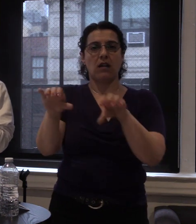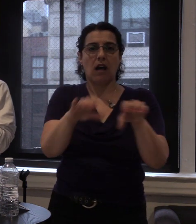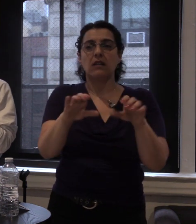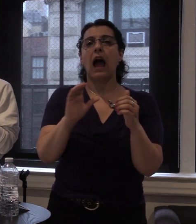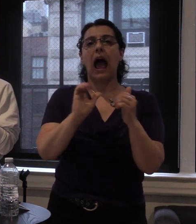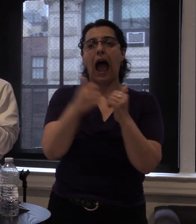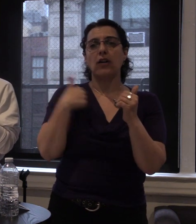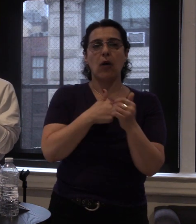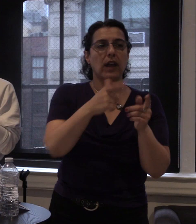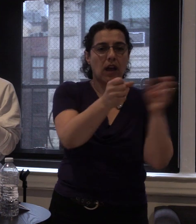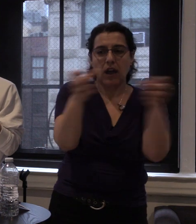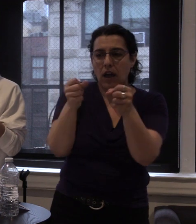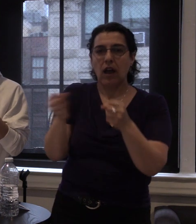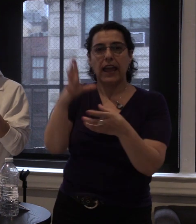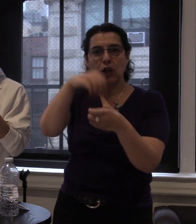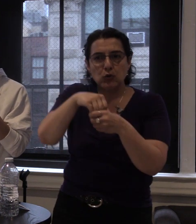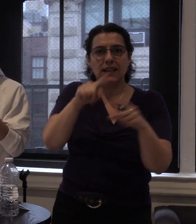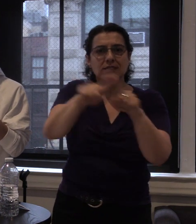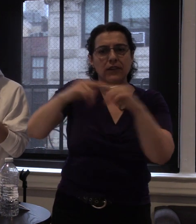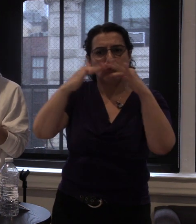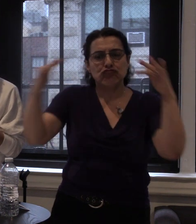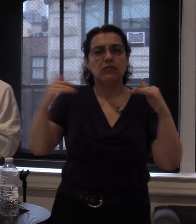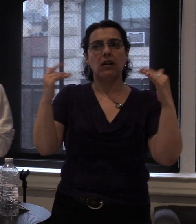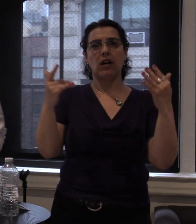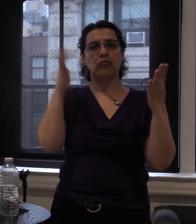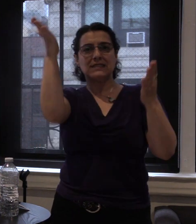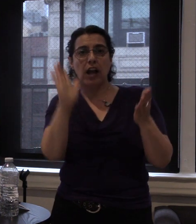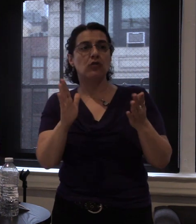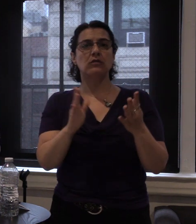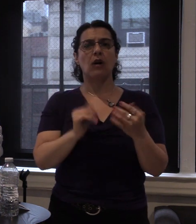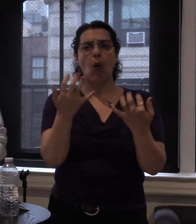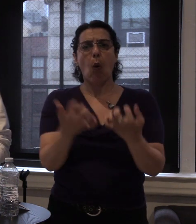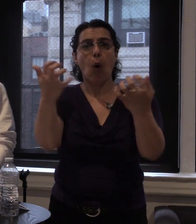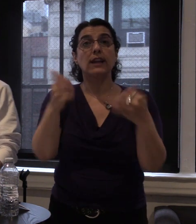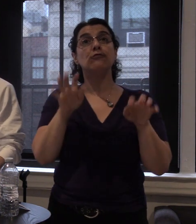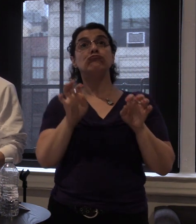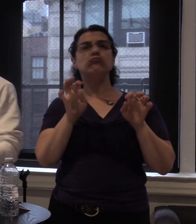we curate inclusive presenters? How can we get audience to participate?